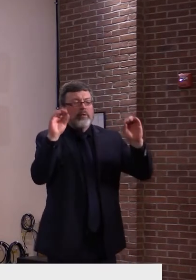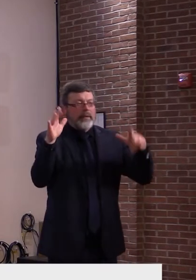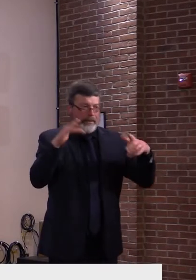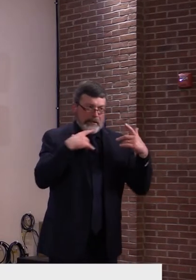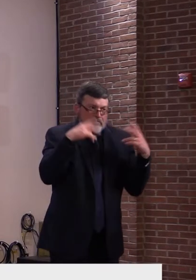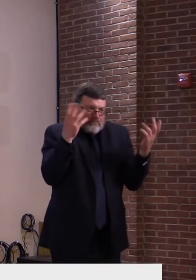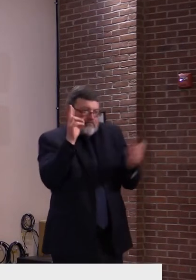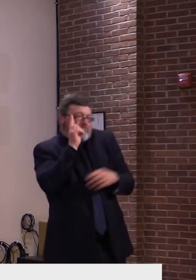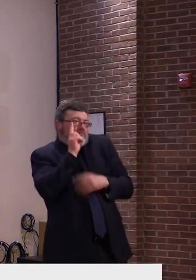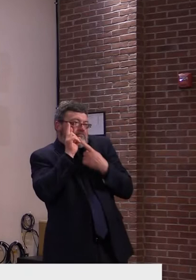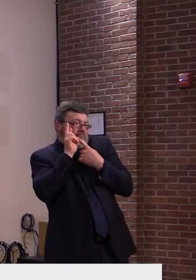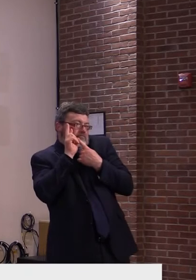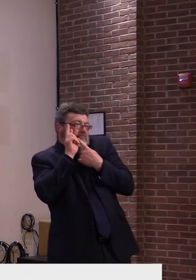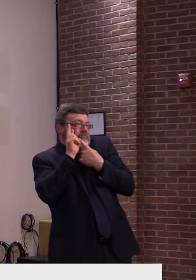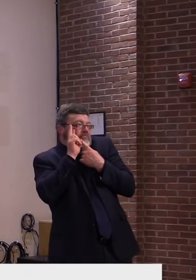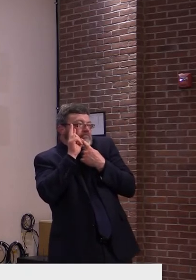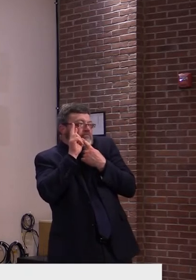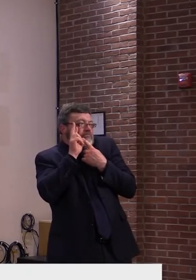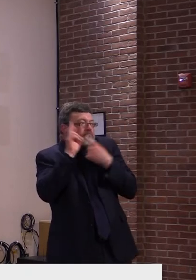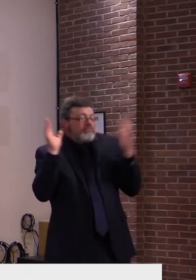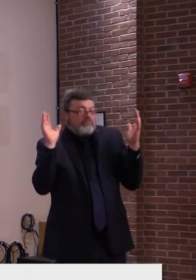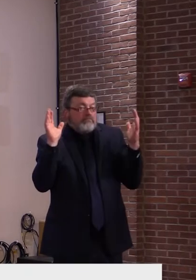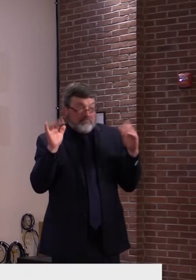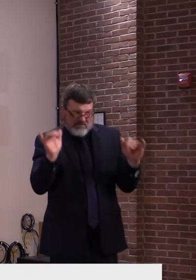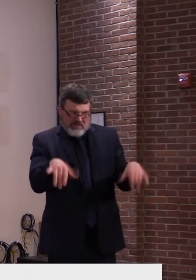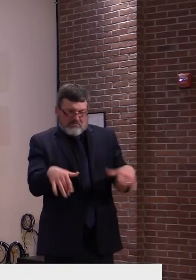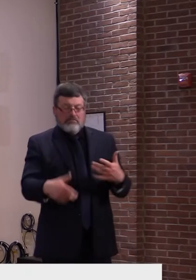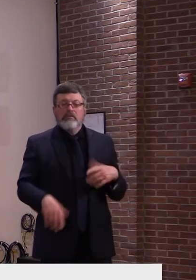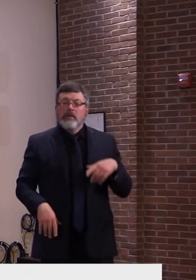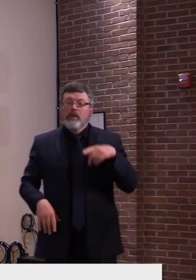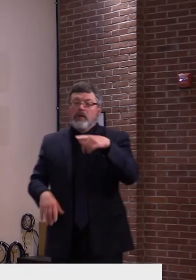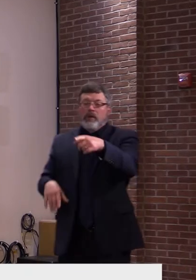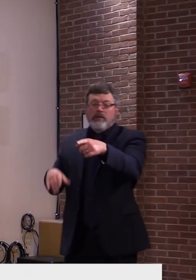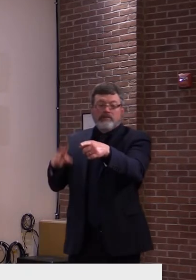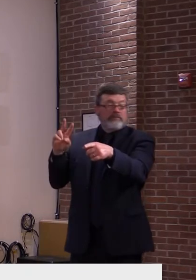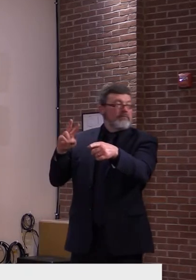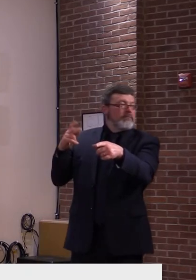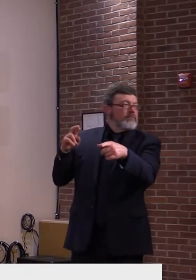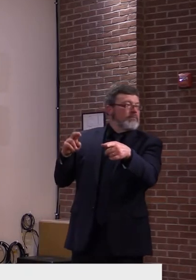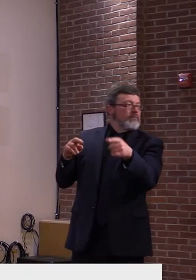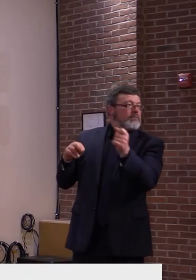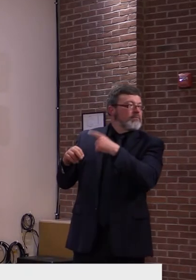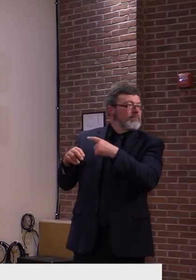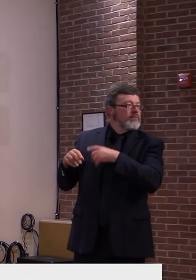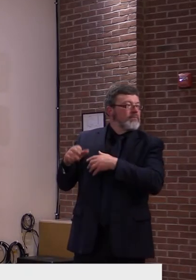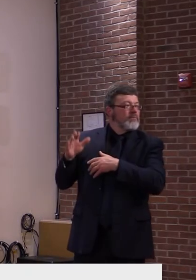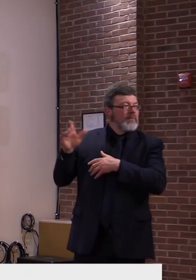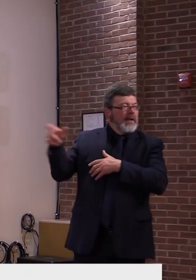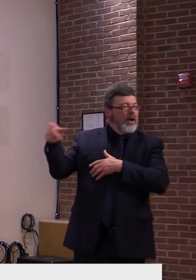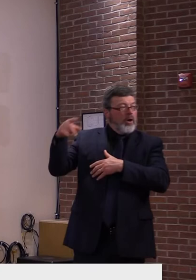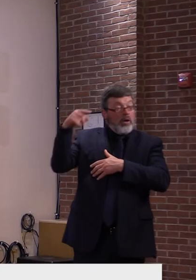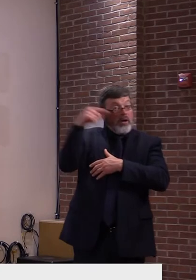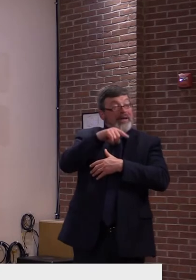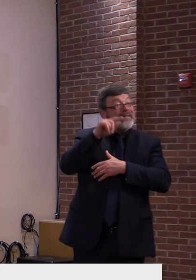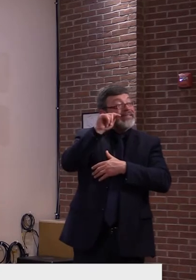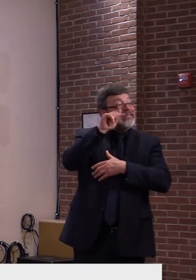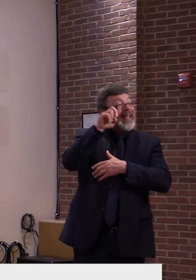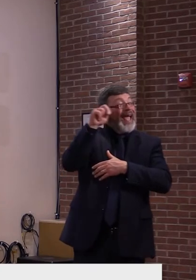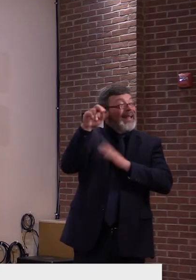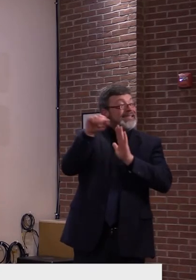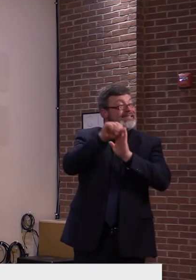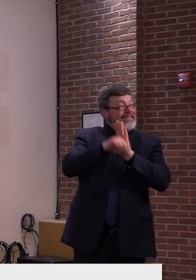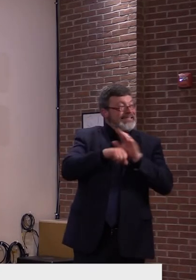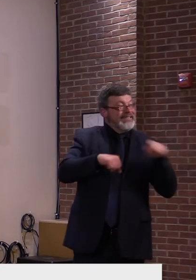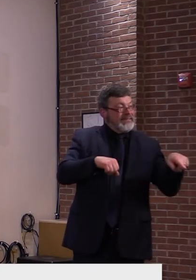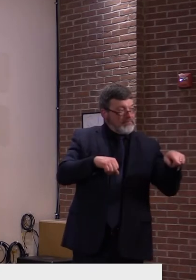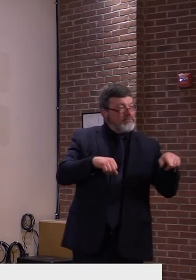medical sphere are sounding the alarm about the conviction of a nurse in Tennessee for a medical error.